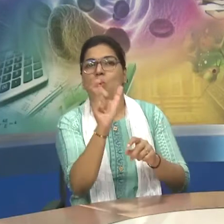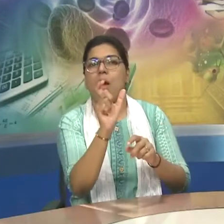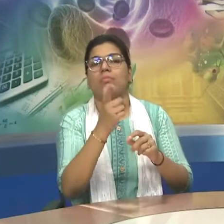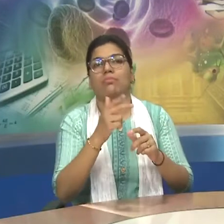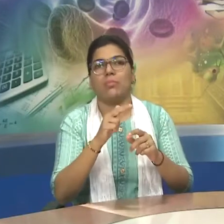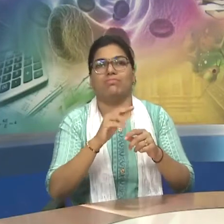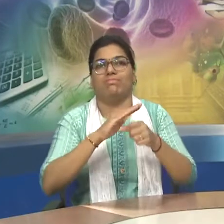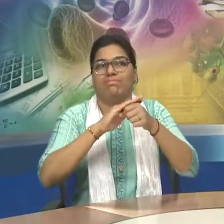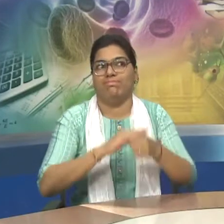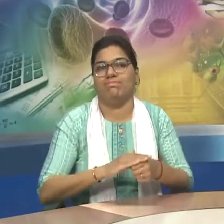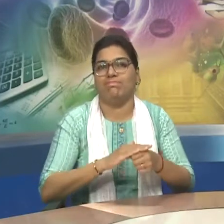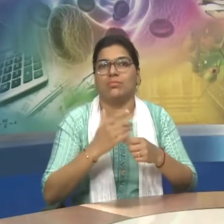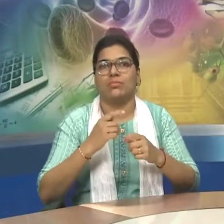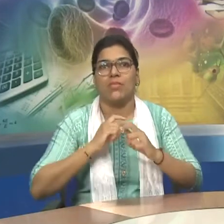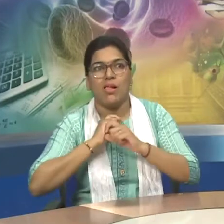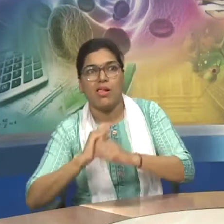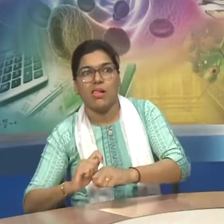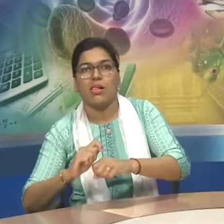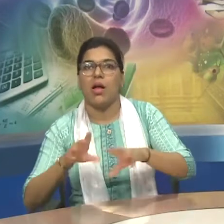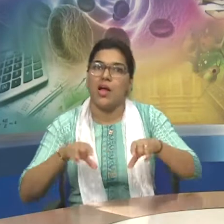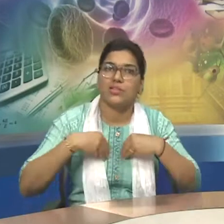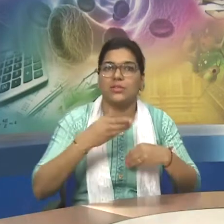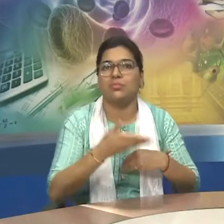although this may be